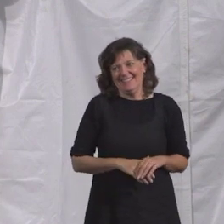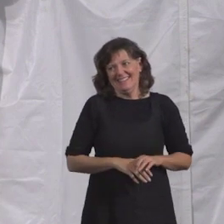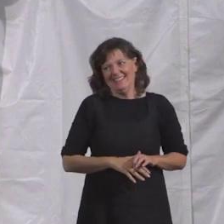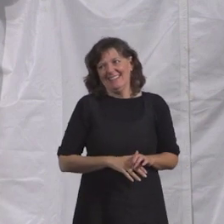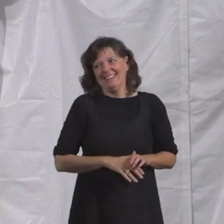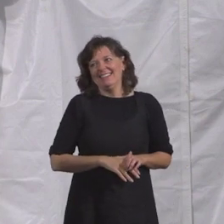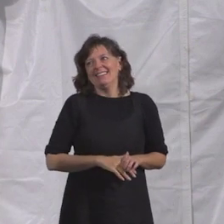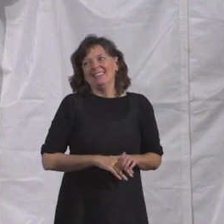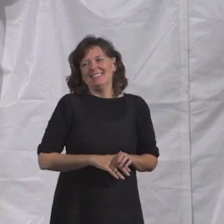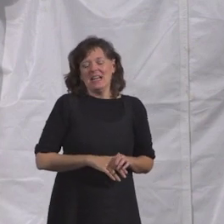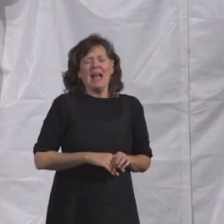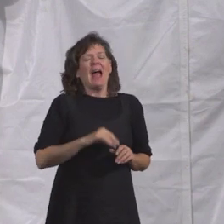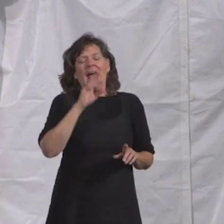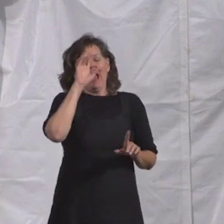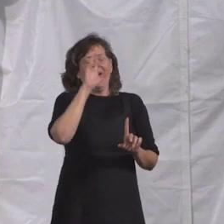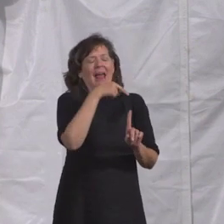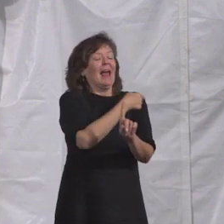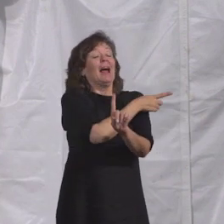but where was I?